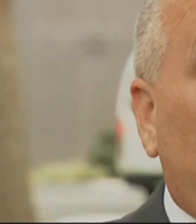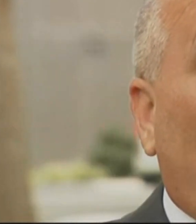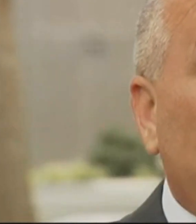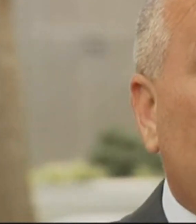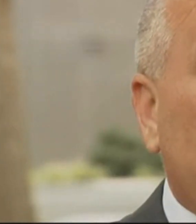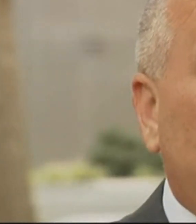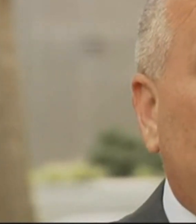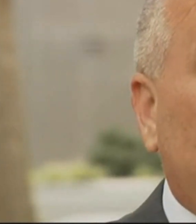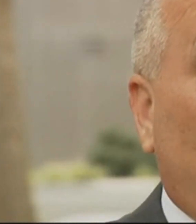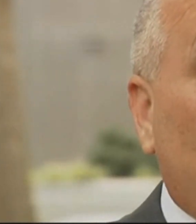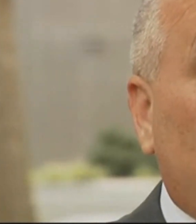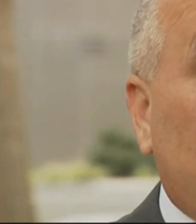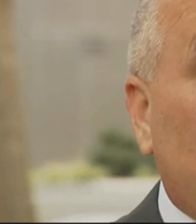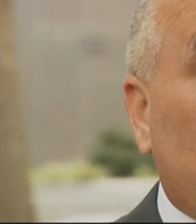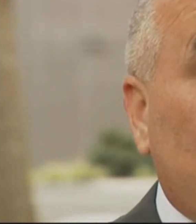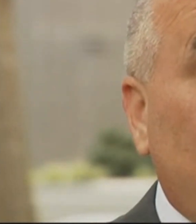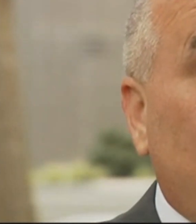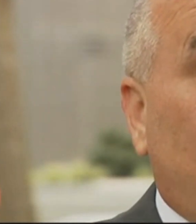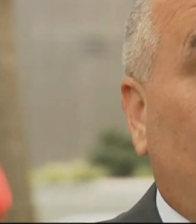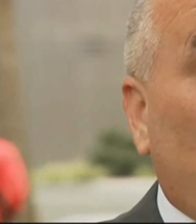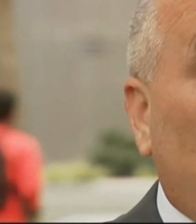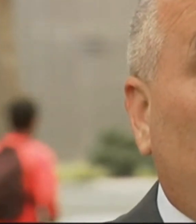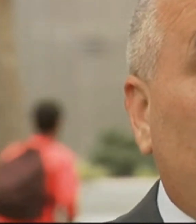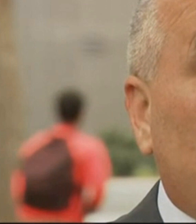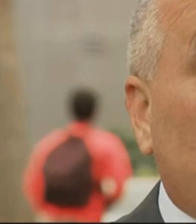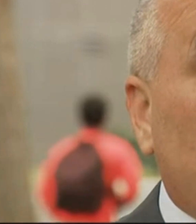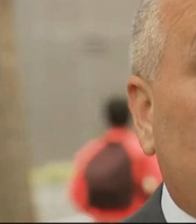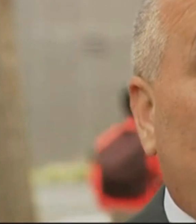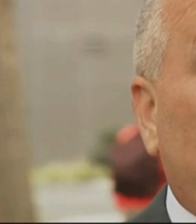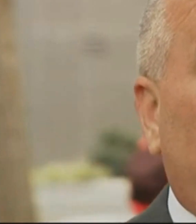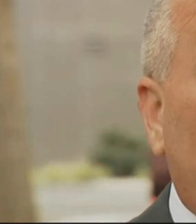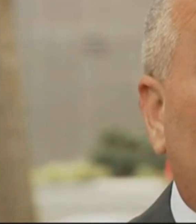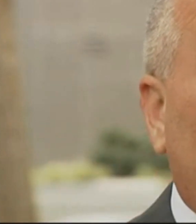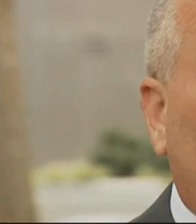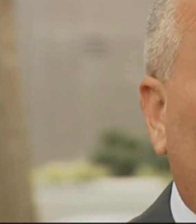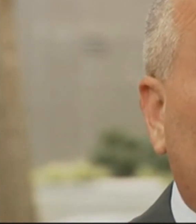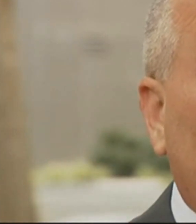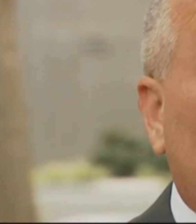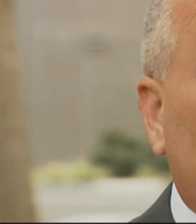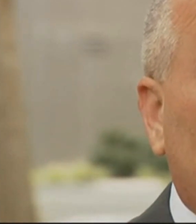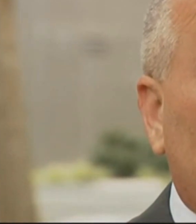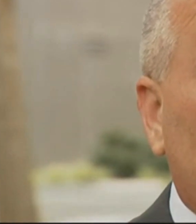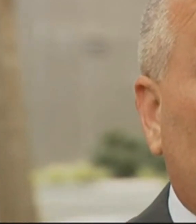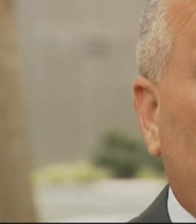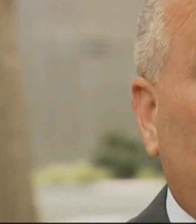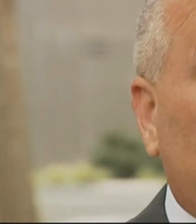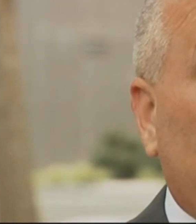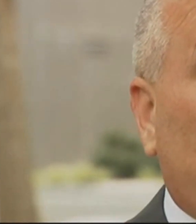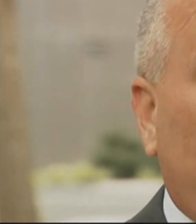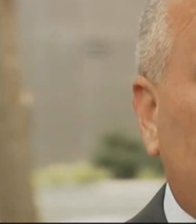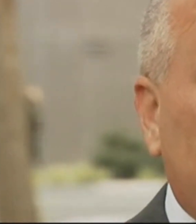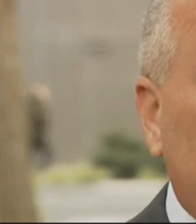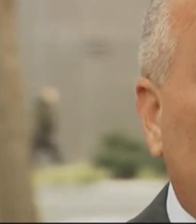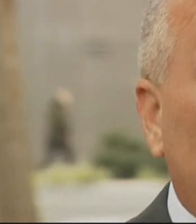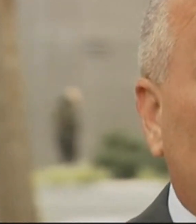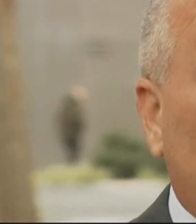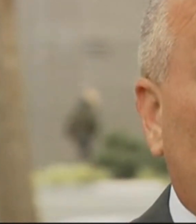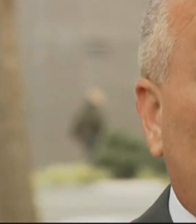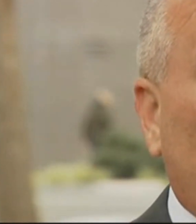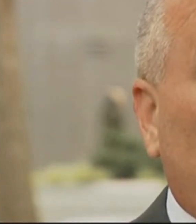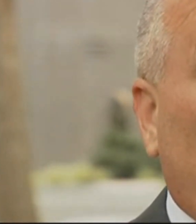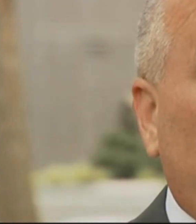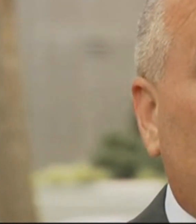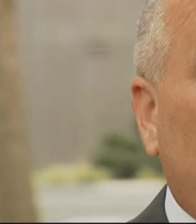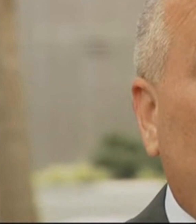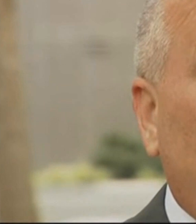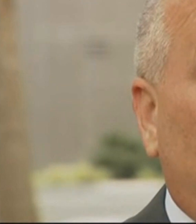continue to operate. I'm expecting that the hotel industry will introduce further reforms, further restrictions when it comes to the